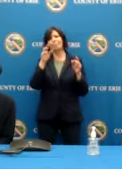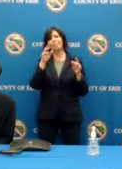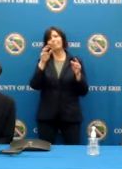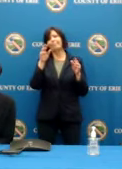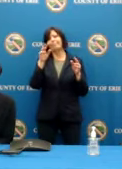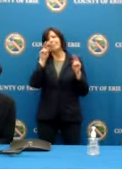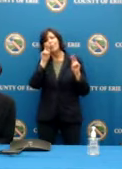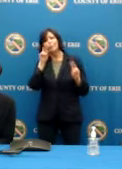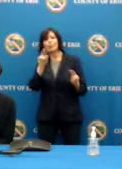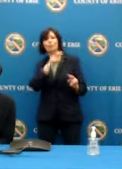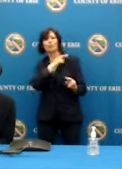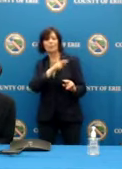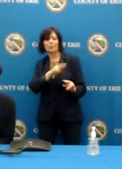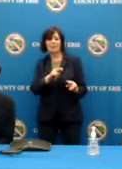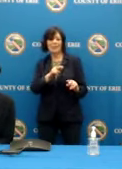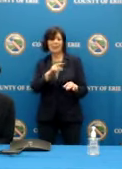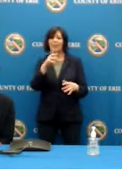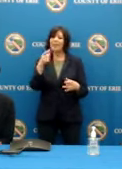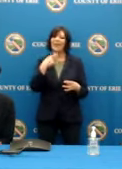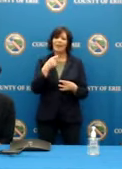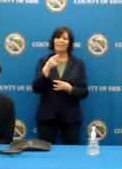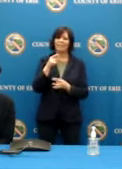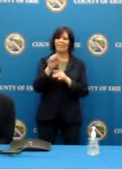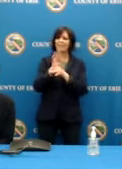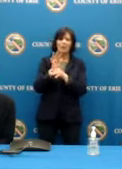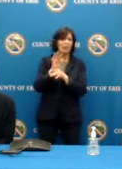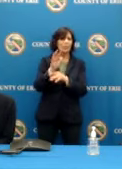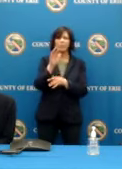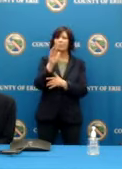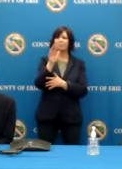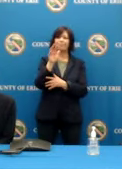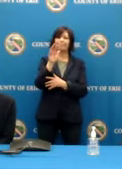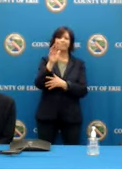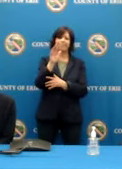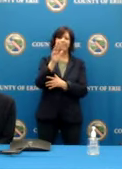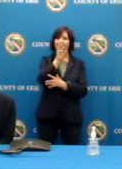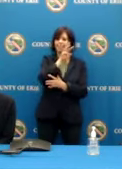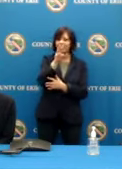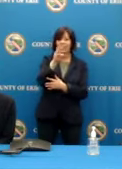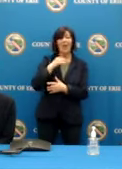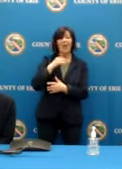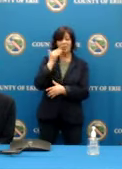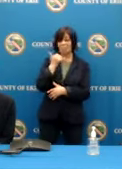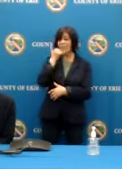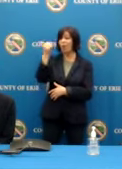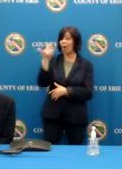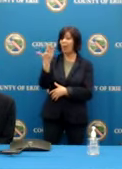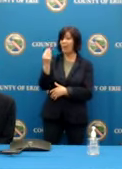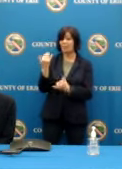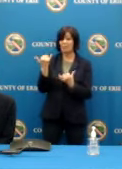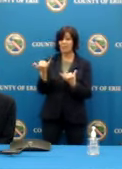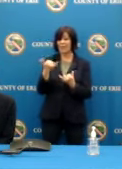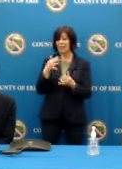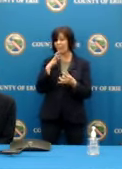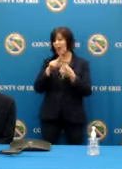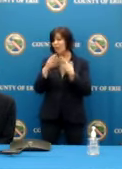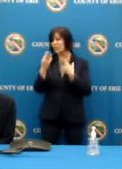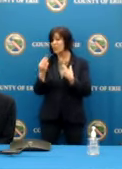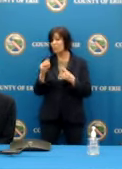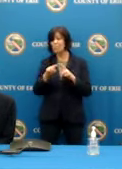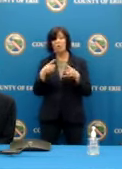Including using video for Masses. I will call Council President Pridgeon later today if that's the case and just talk to him, but